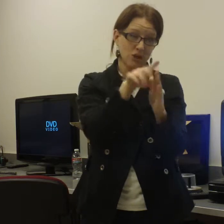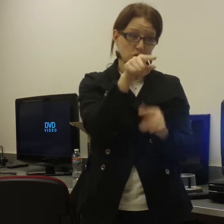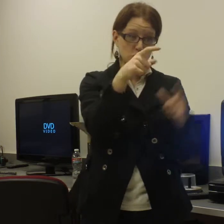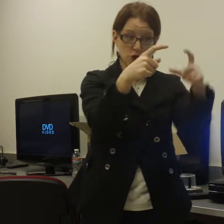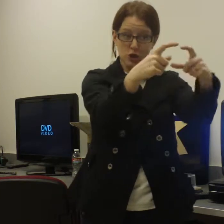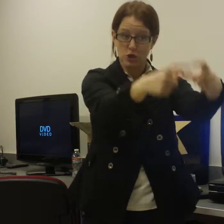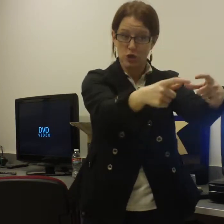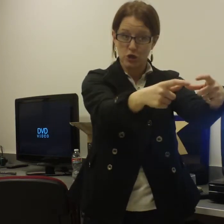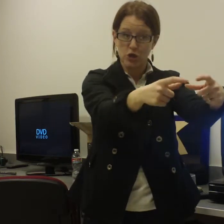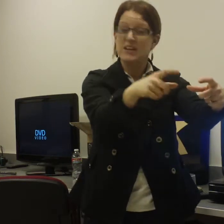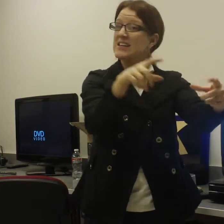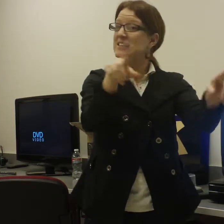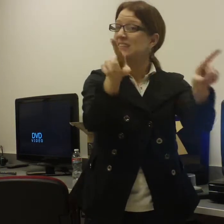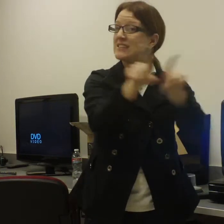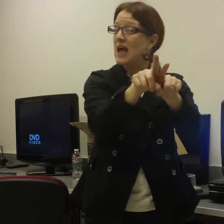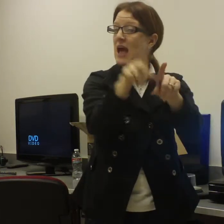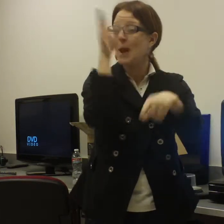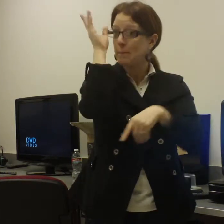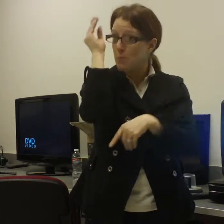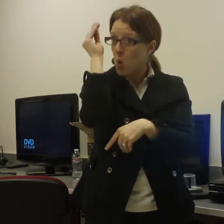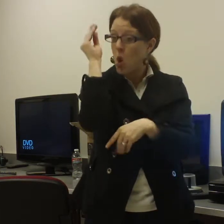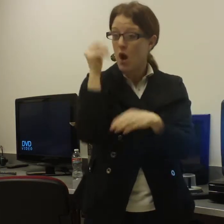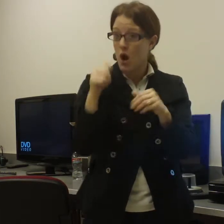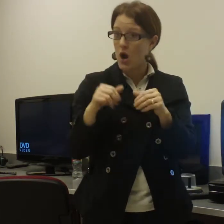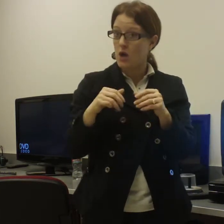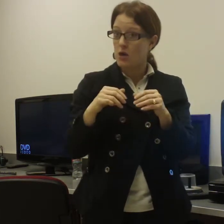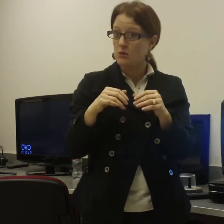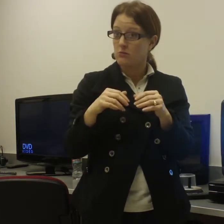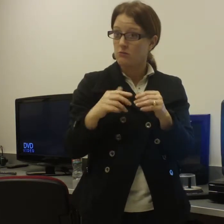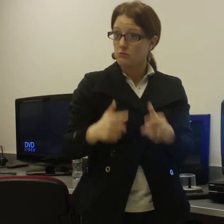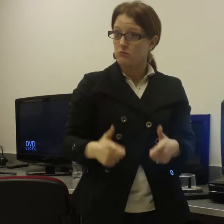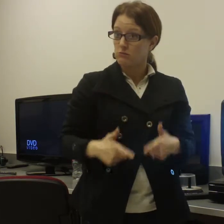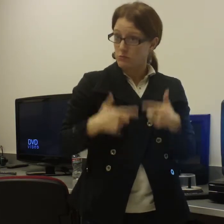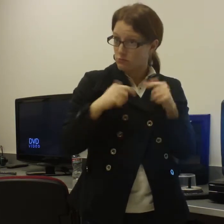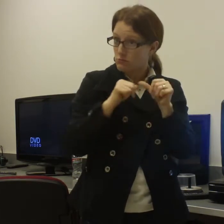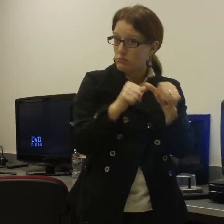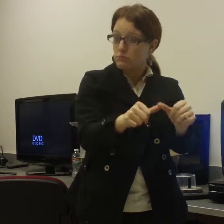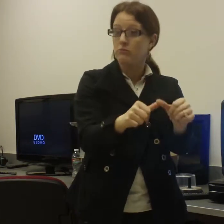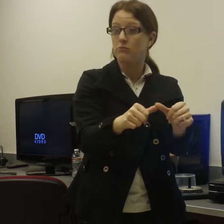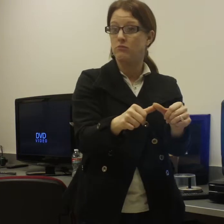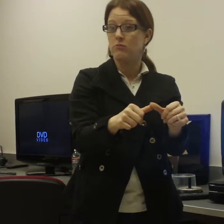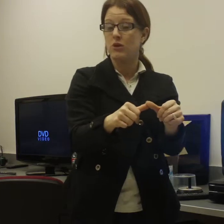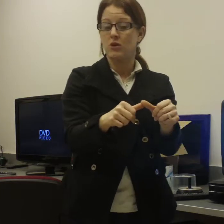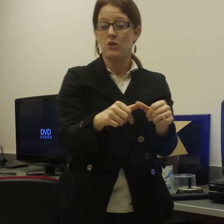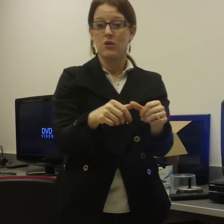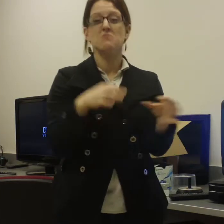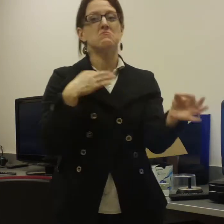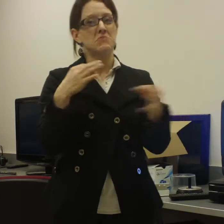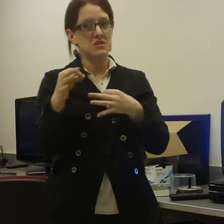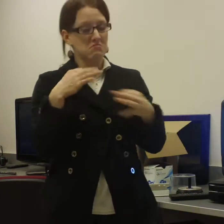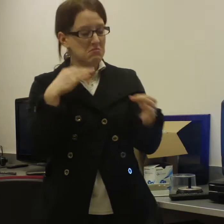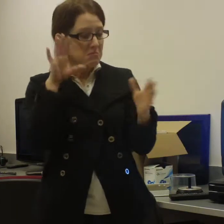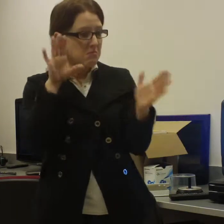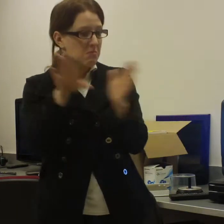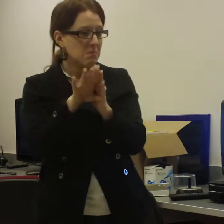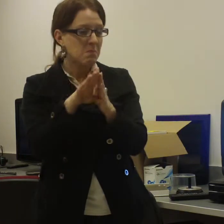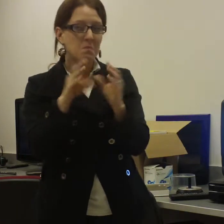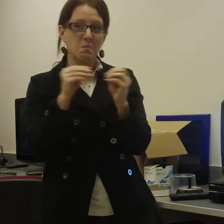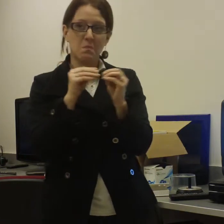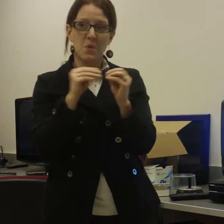did survive, he did live. But let me tell you what happened in the picture. And for those of you that read the introduction already, this is kind of